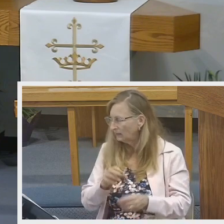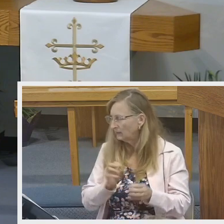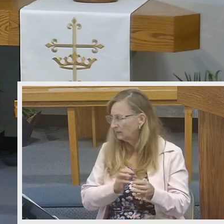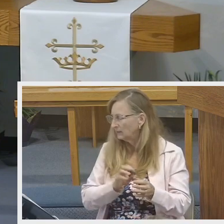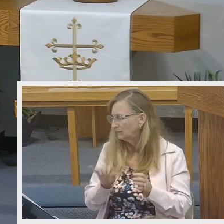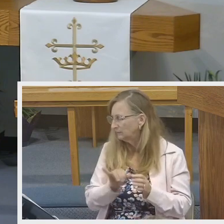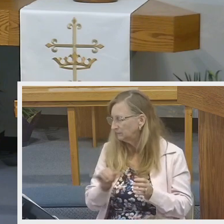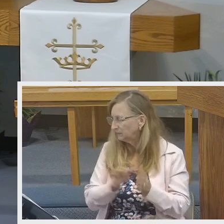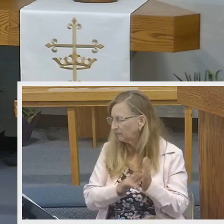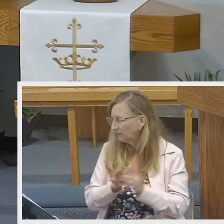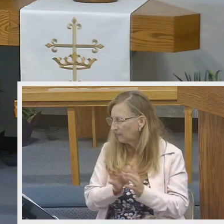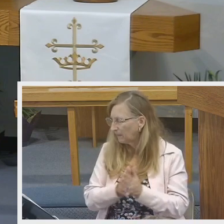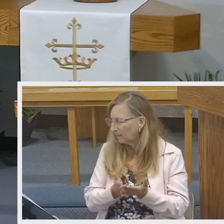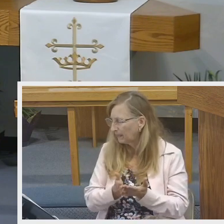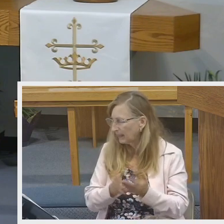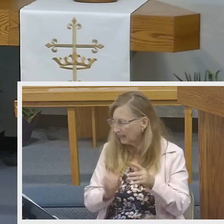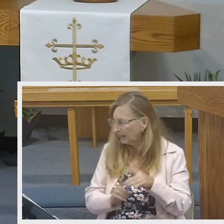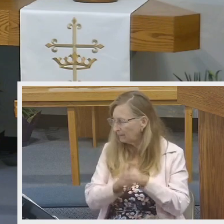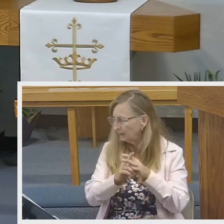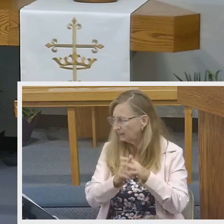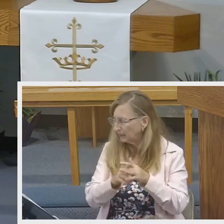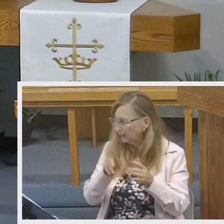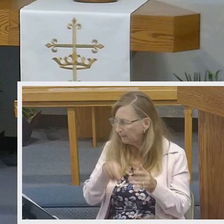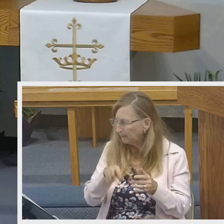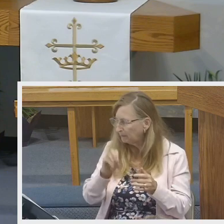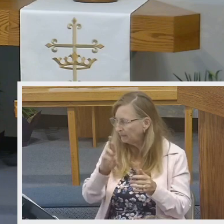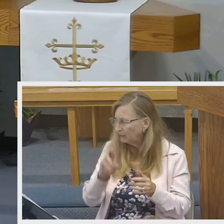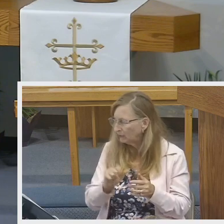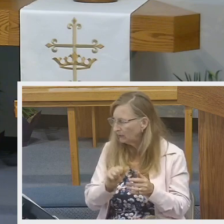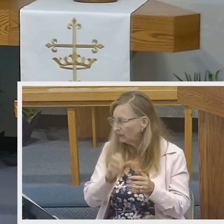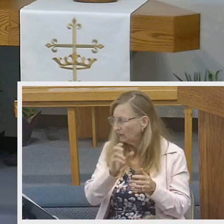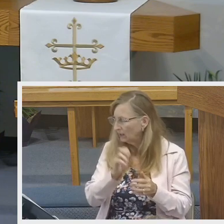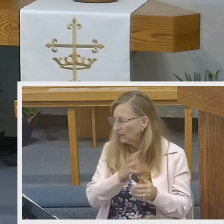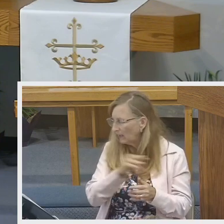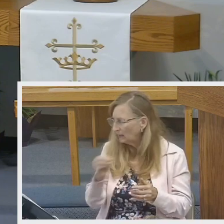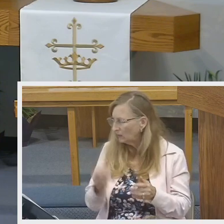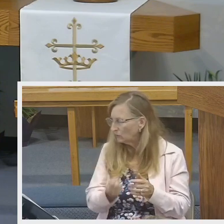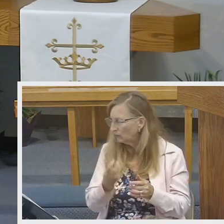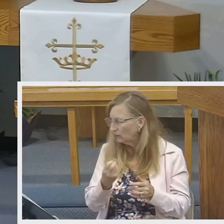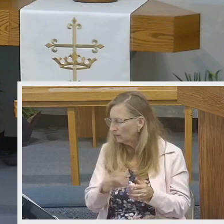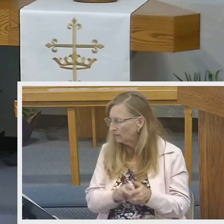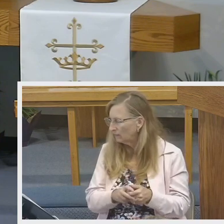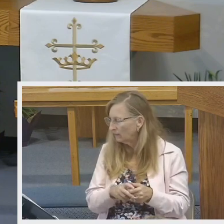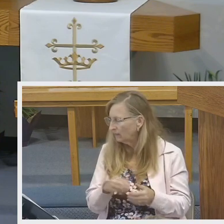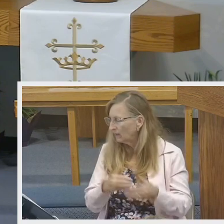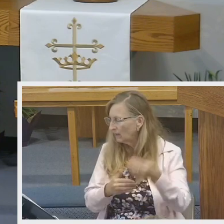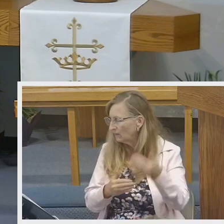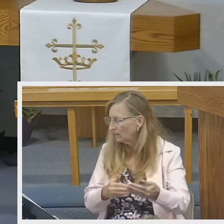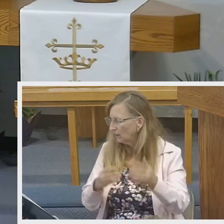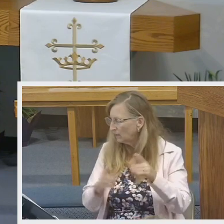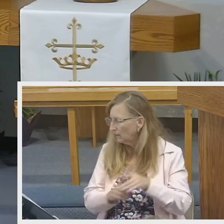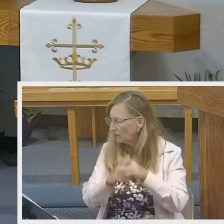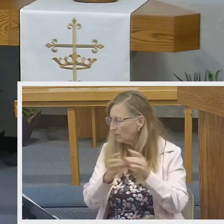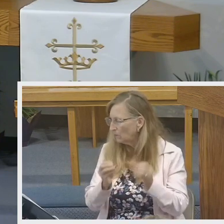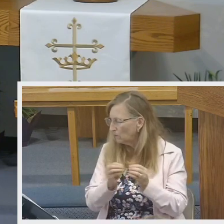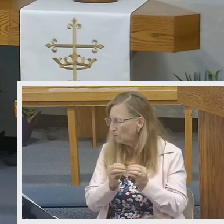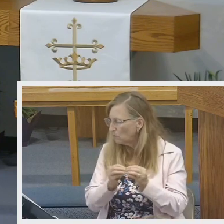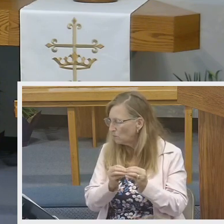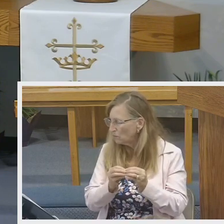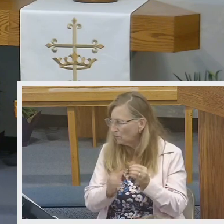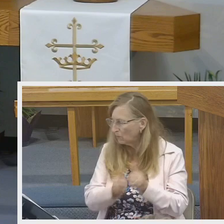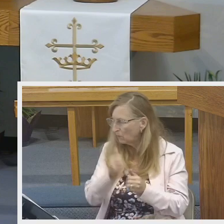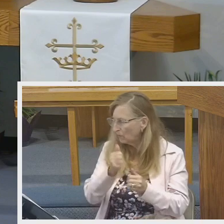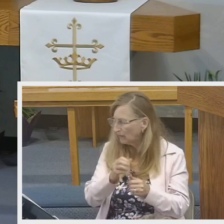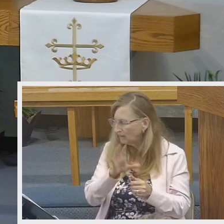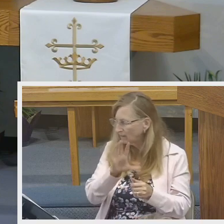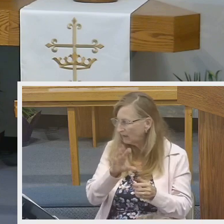the 12. After that, he appeared to more than 500 of the brothers at the same time. Then he appeared to James